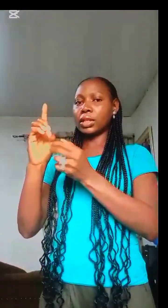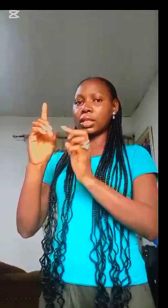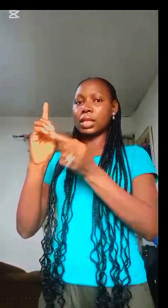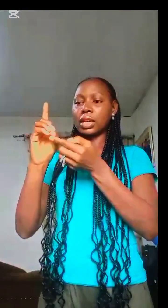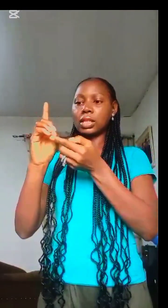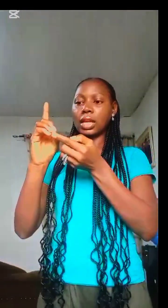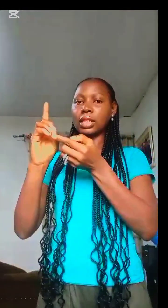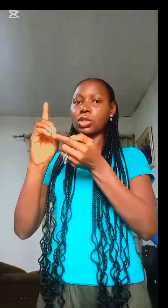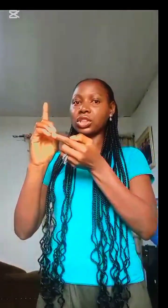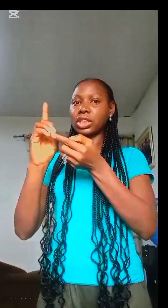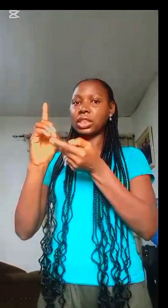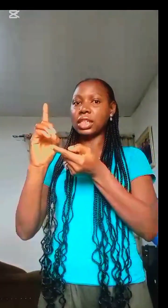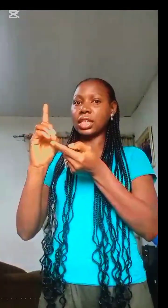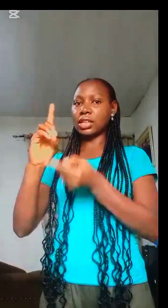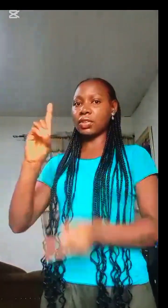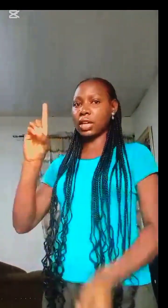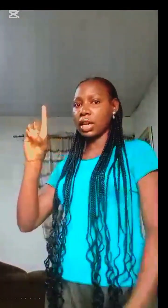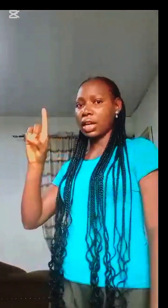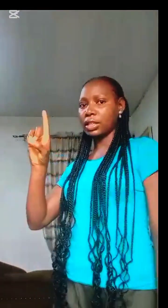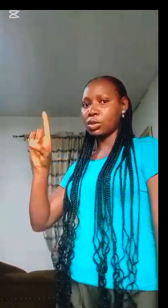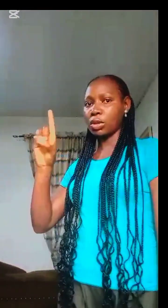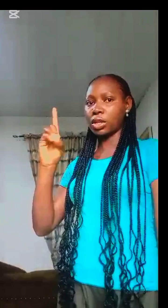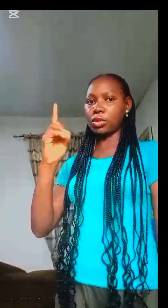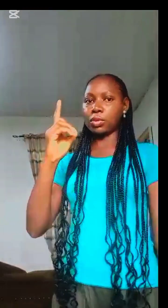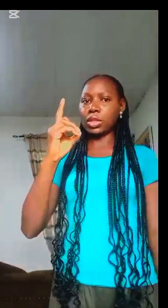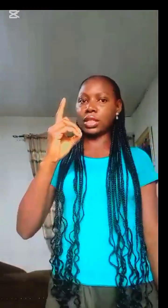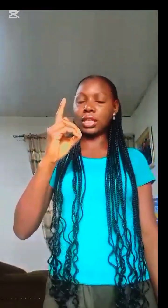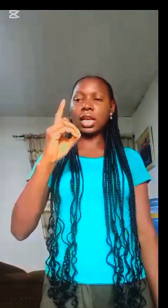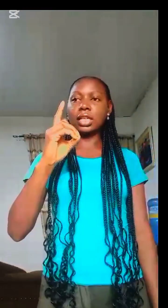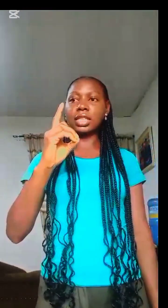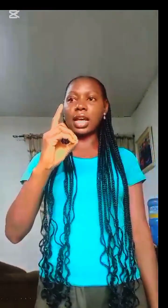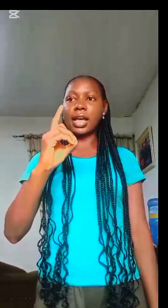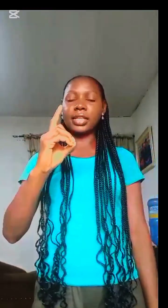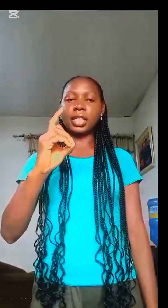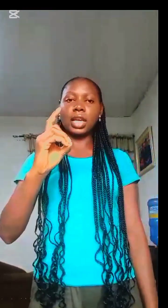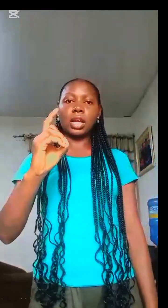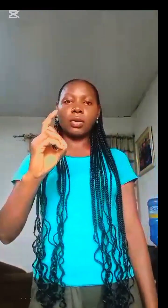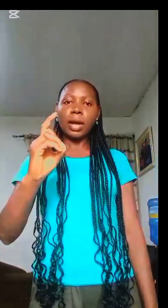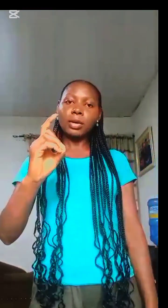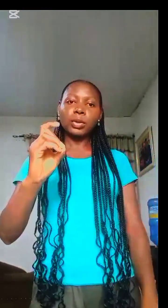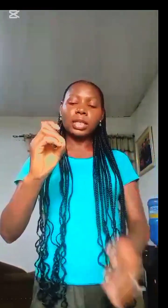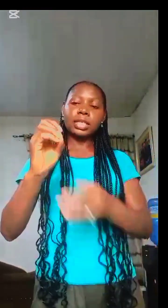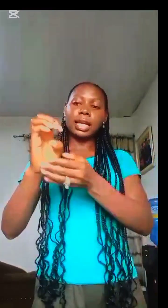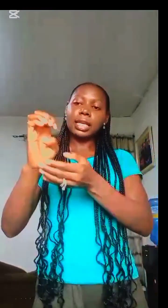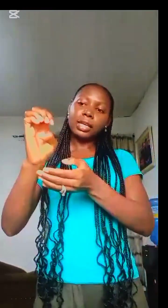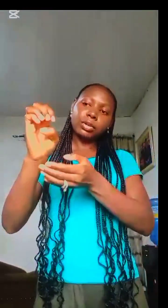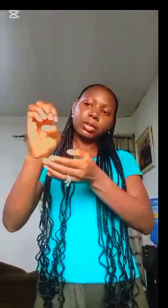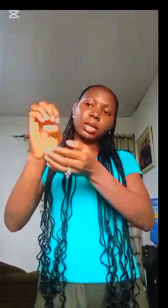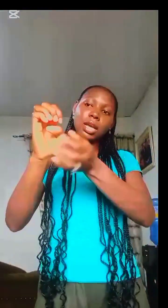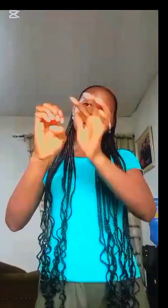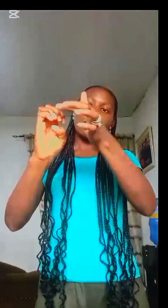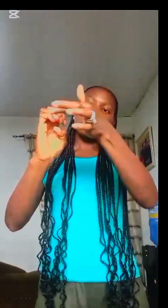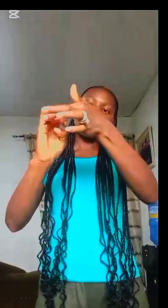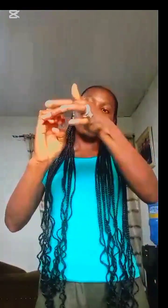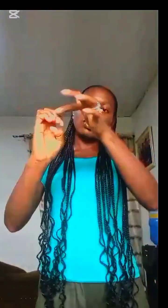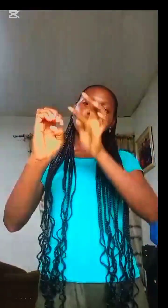burnt and touching the index finger this way represents letter D. While letter E, all your four